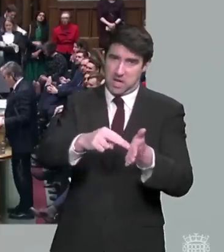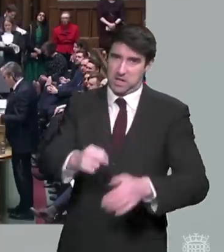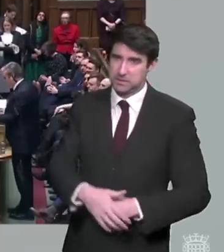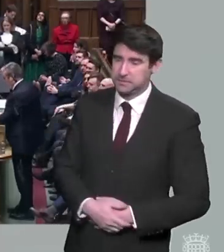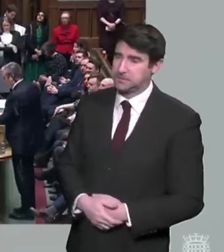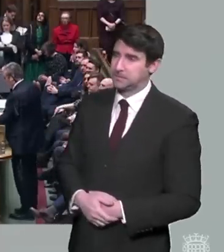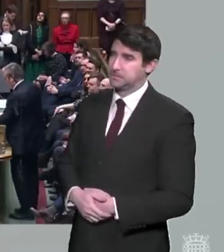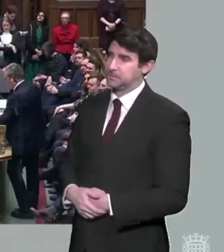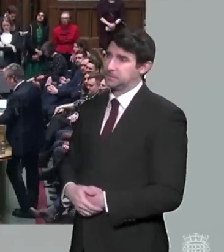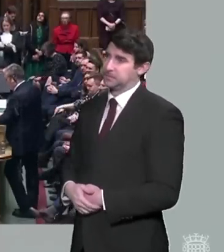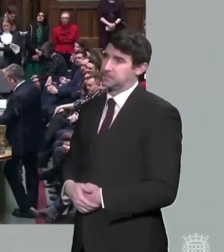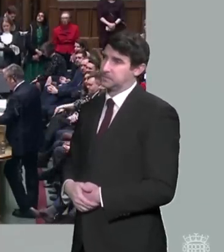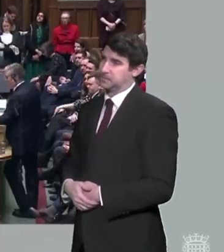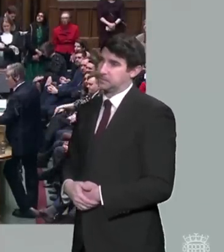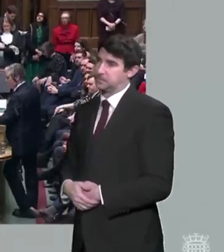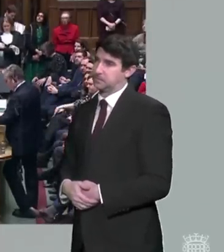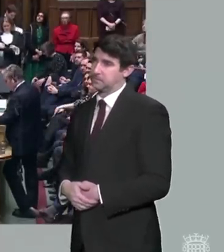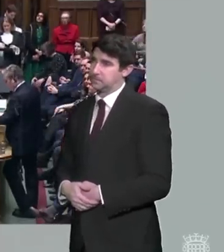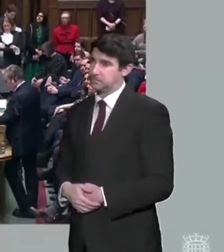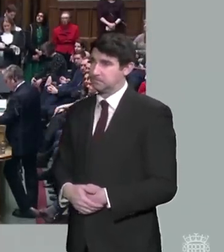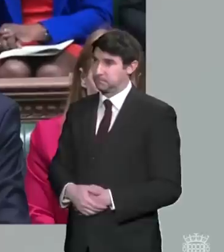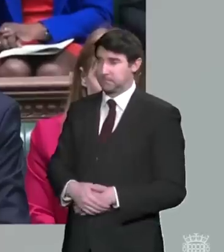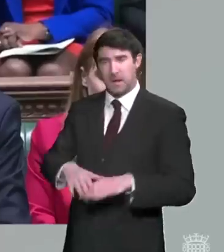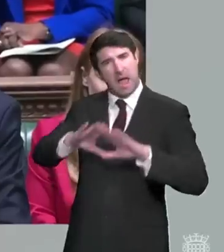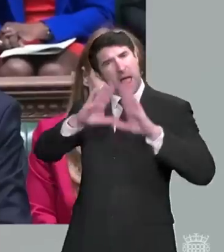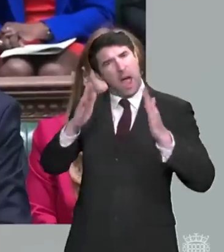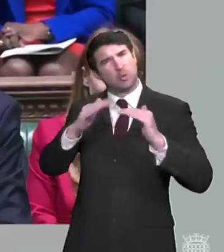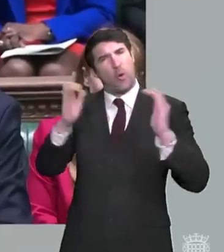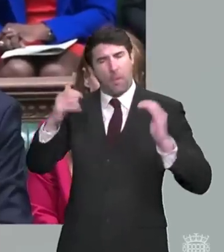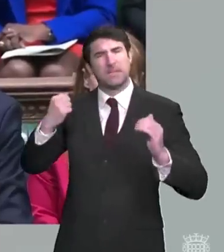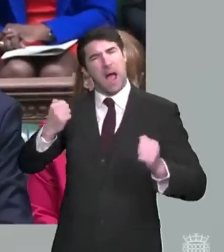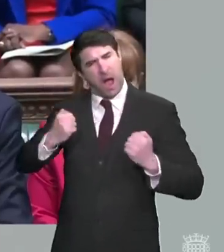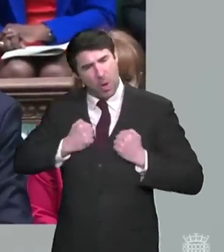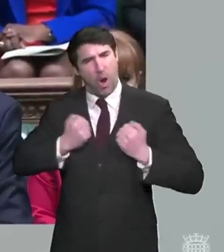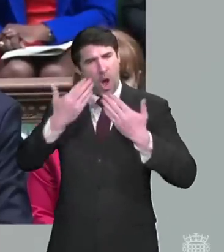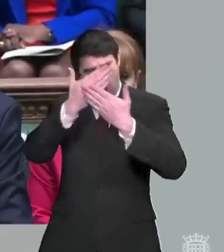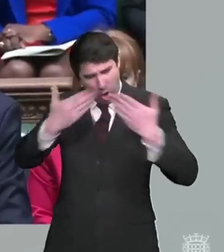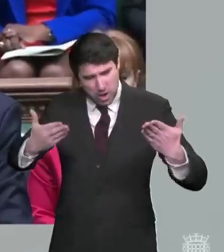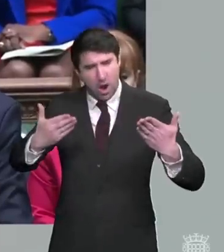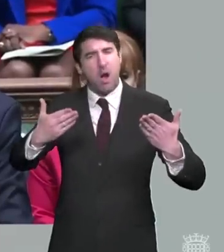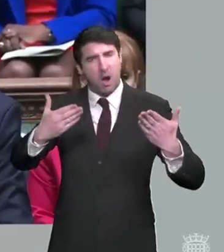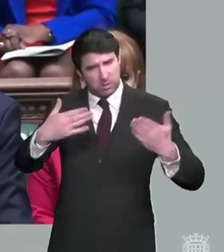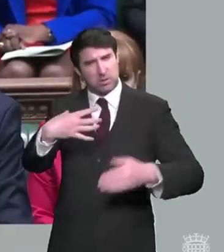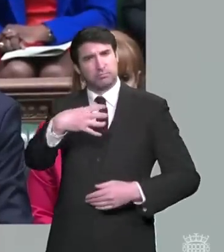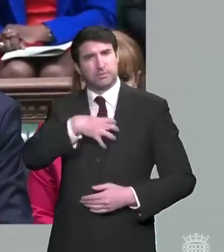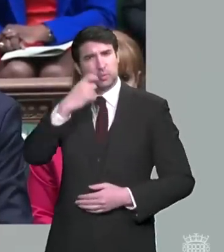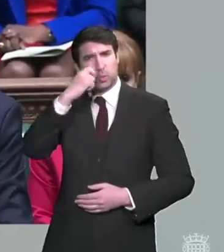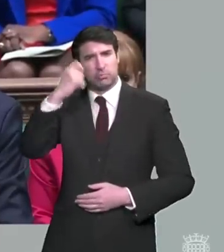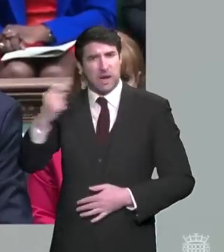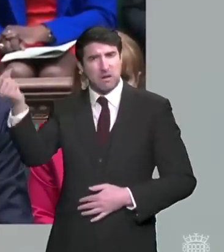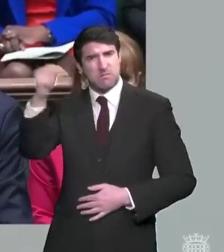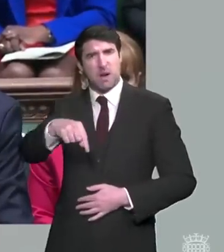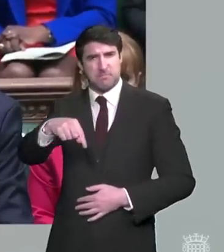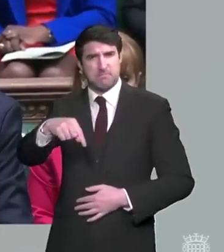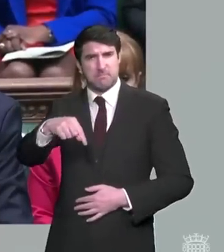this House is honoured to be addressed today by President Zelensky. From the outset of the war, he has symbolised